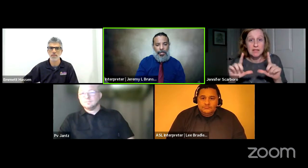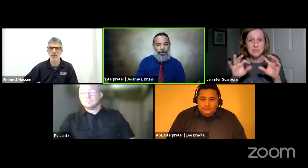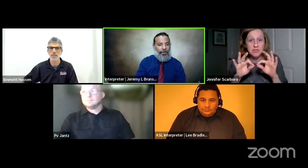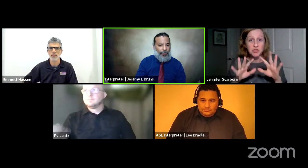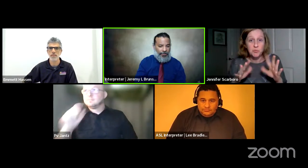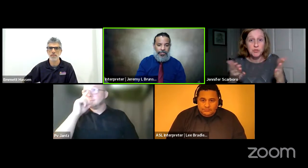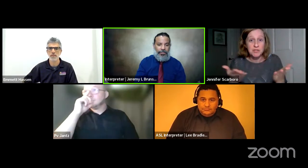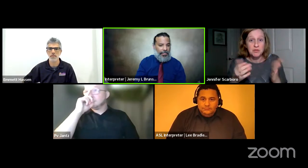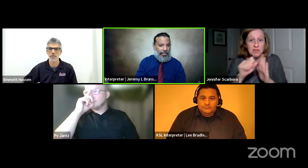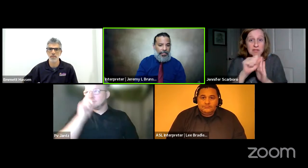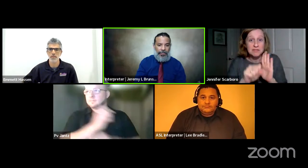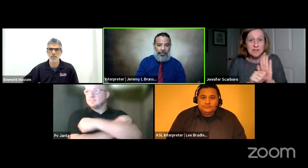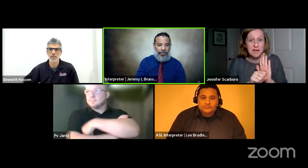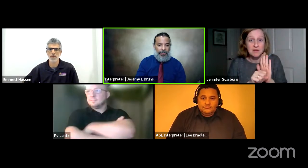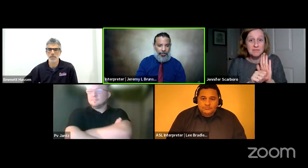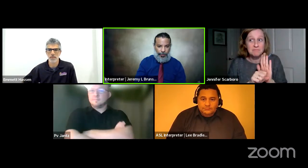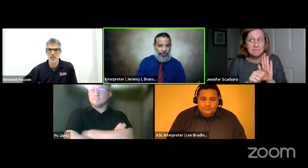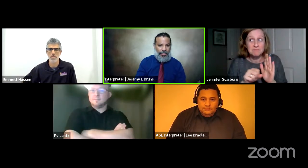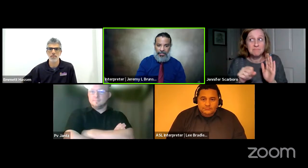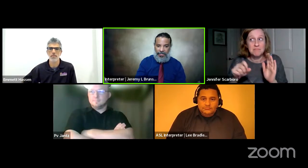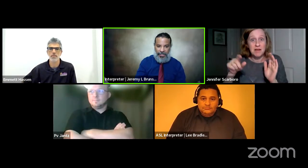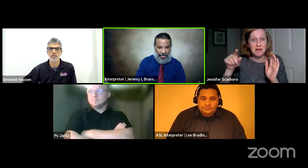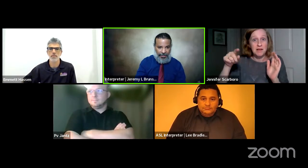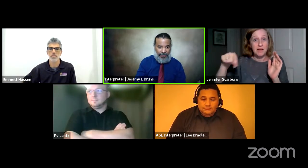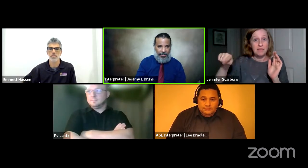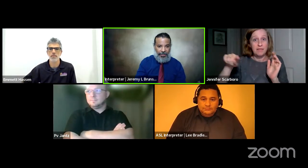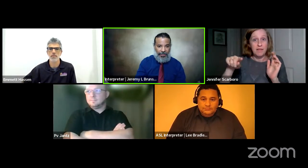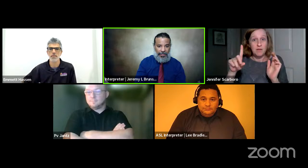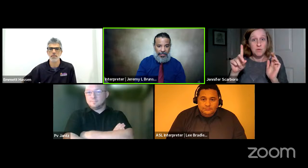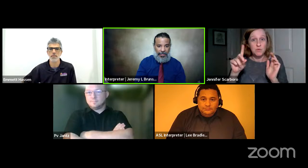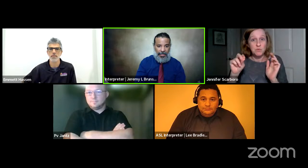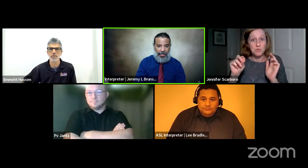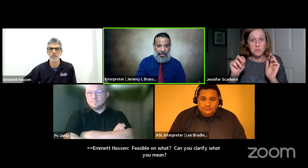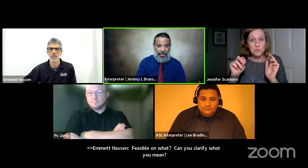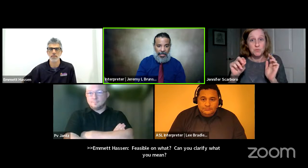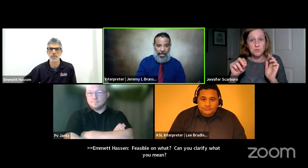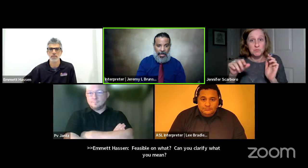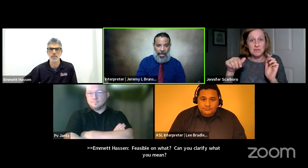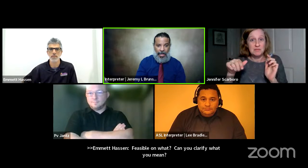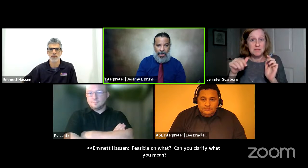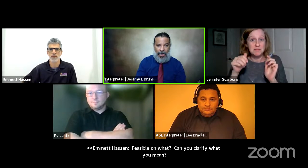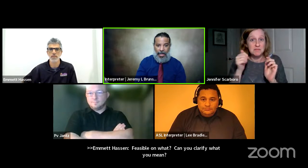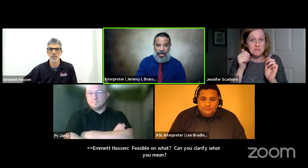So I know that we have provisional C interpreters in the state.